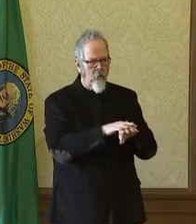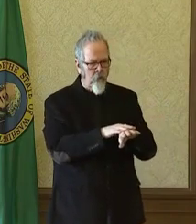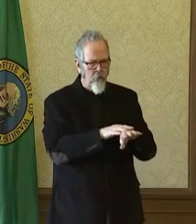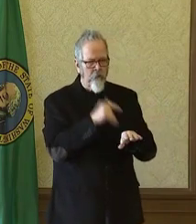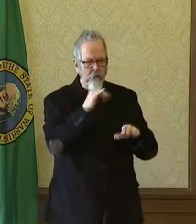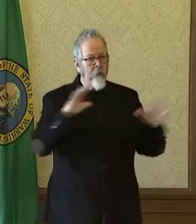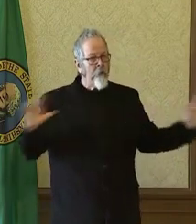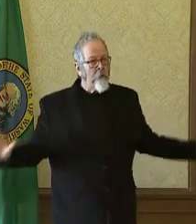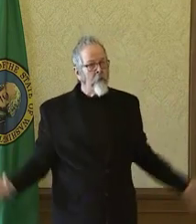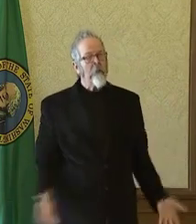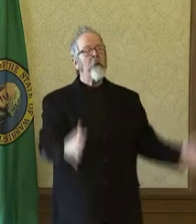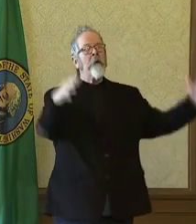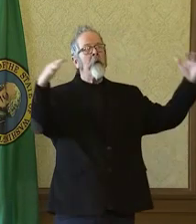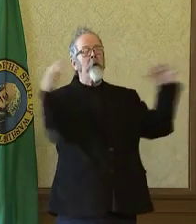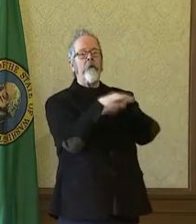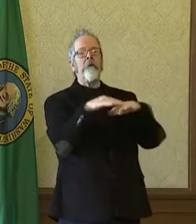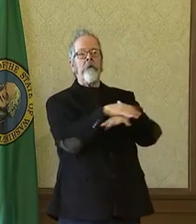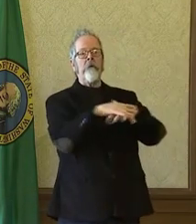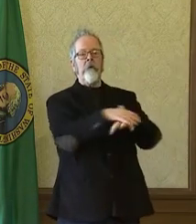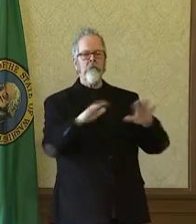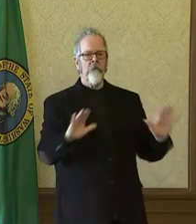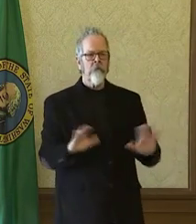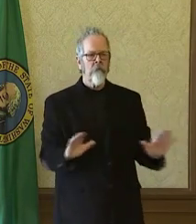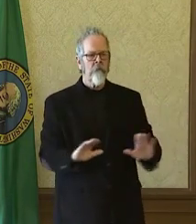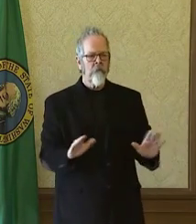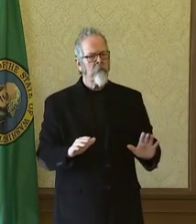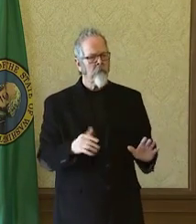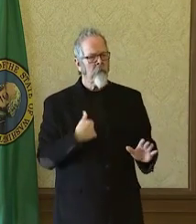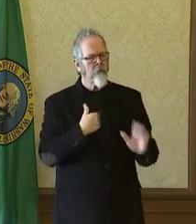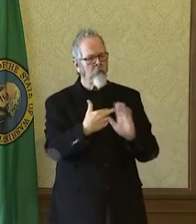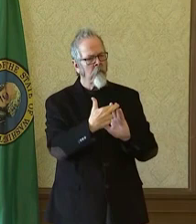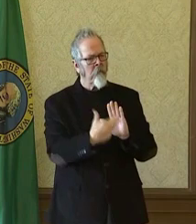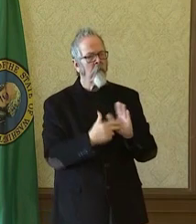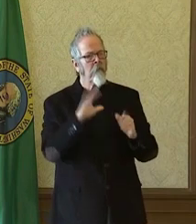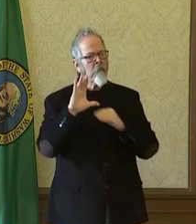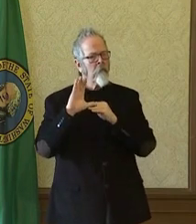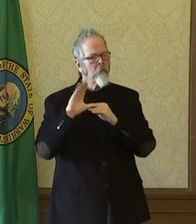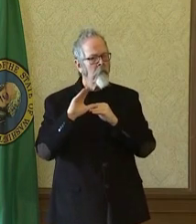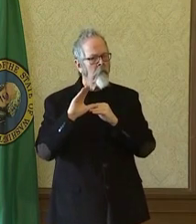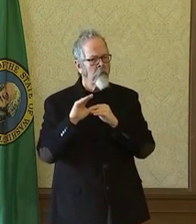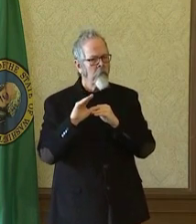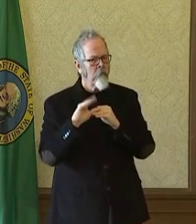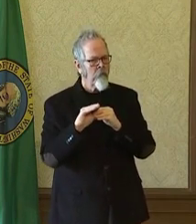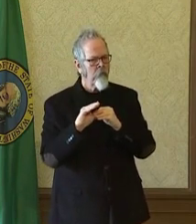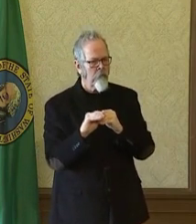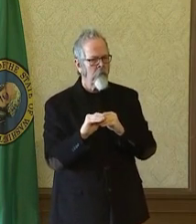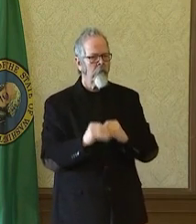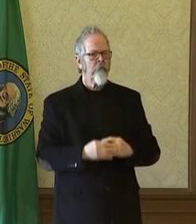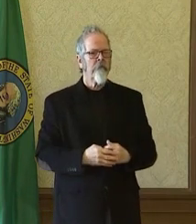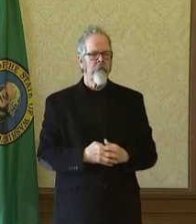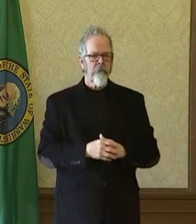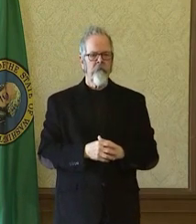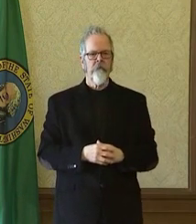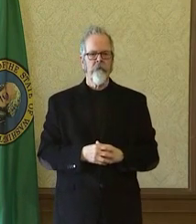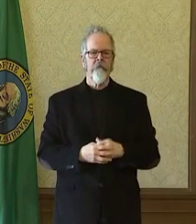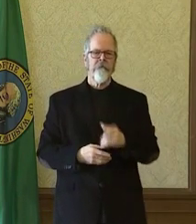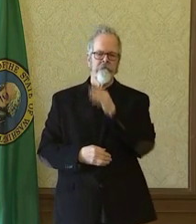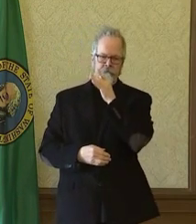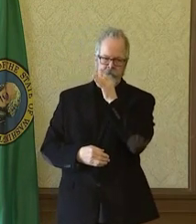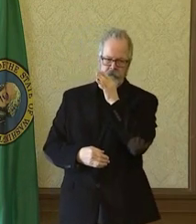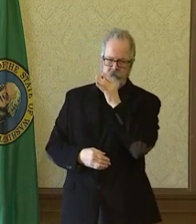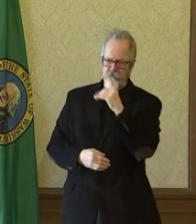Hi, Governor. A couple of questions for you. First, is the state Medicaid system prepared for what I imagine will be